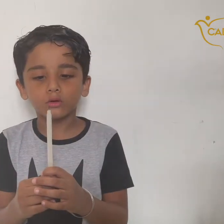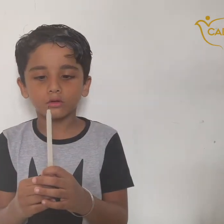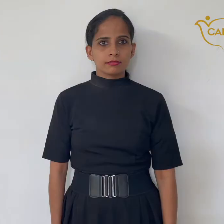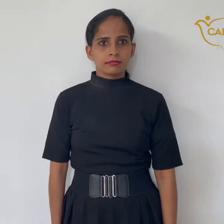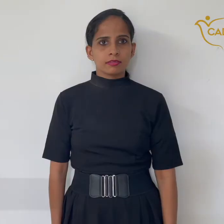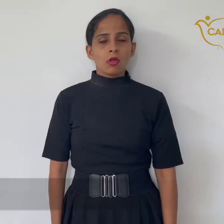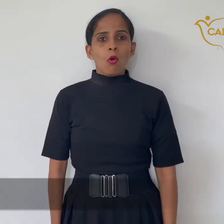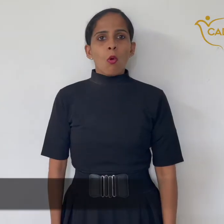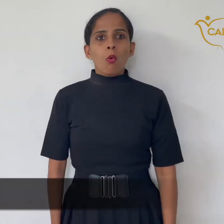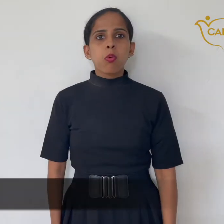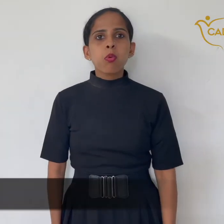blow